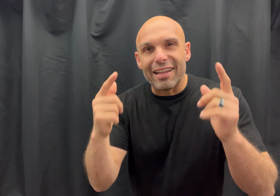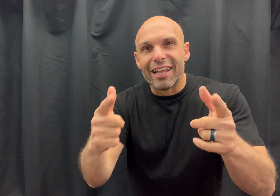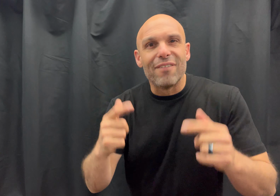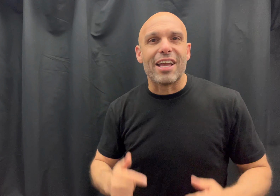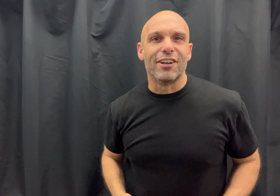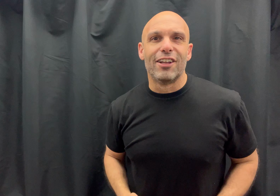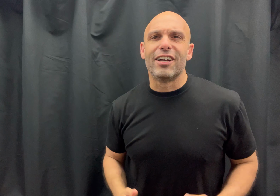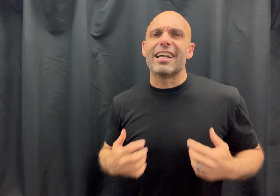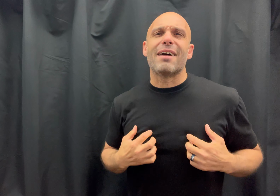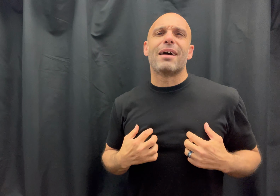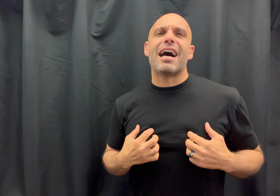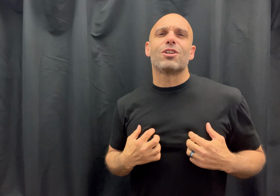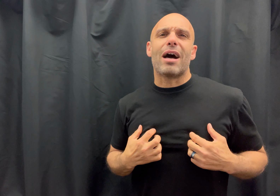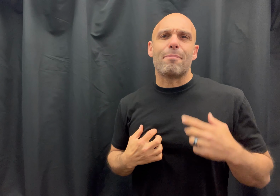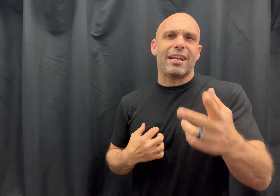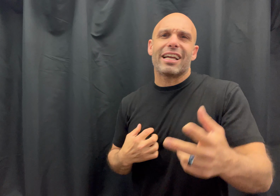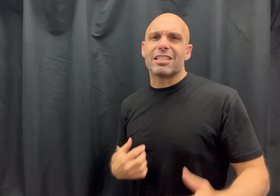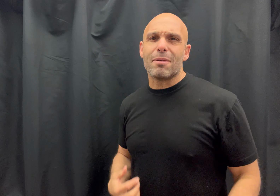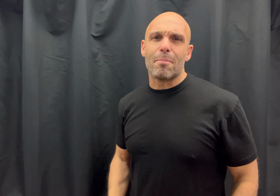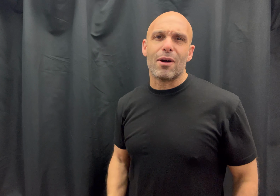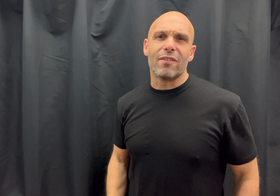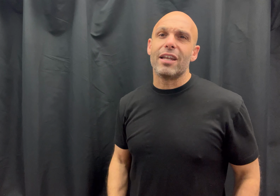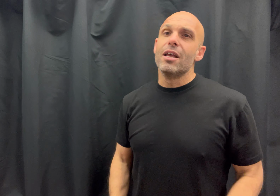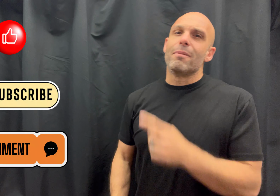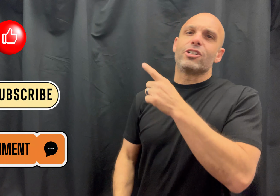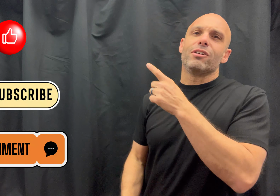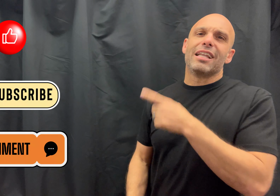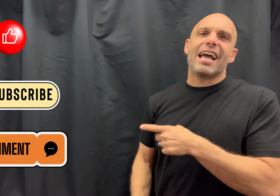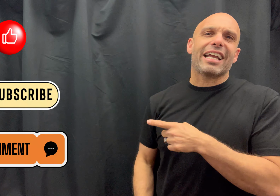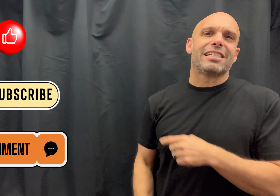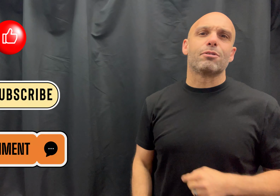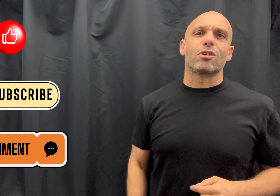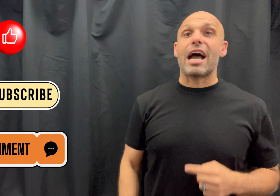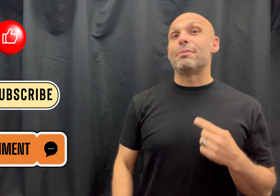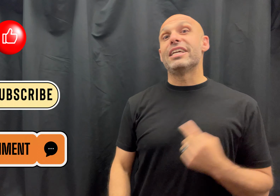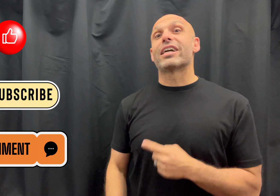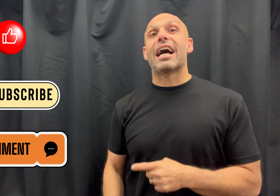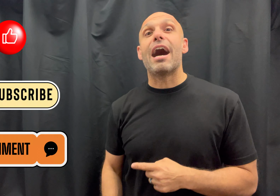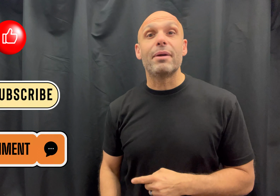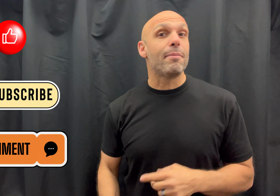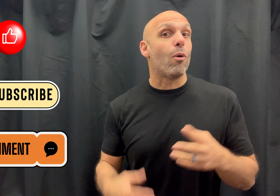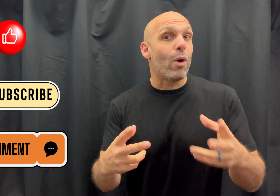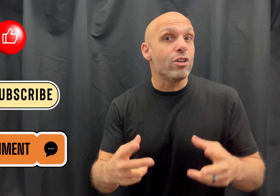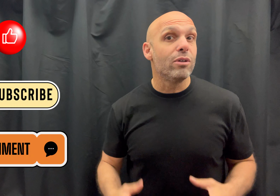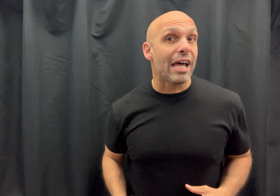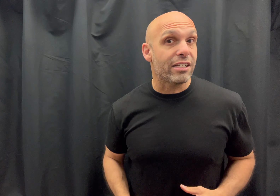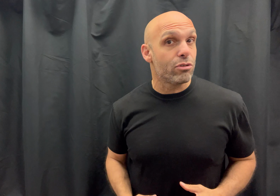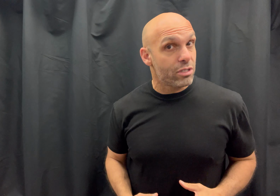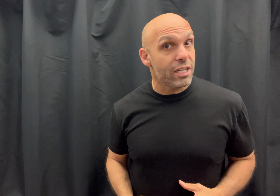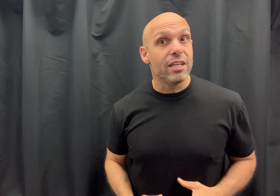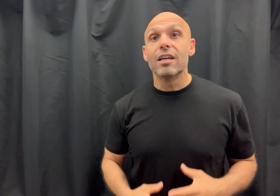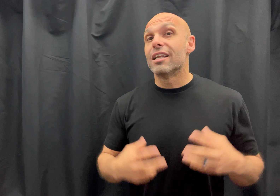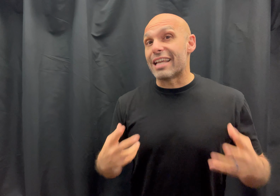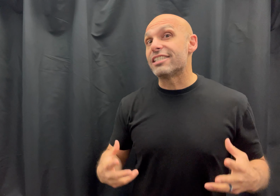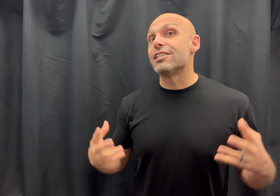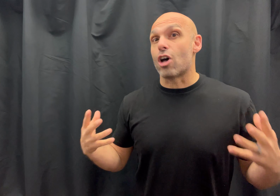love that you're learning. I'm so happy that I get to be a part of it. Make sure you like and subscribe. Leave a comment about what you'd like to see lessons